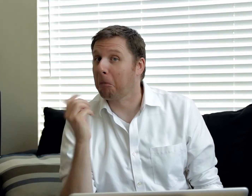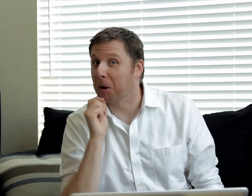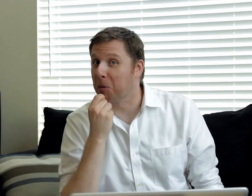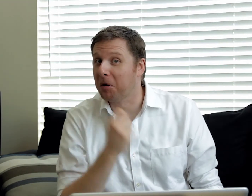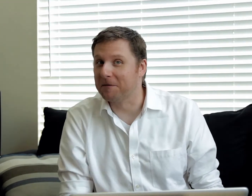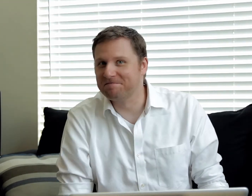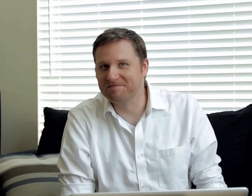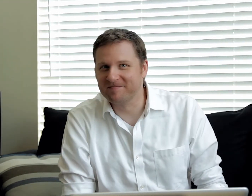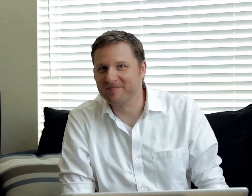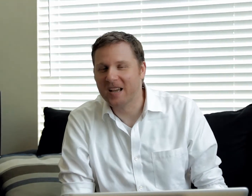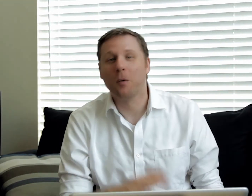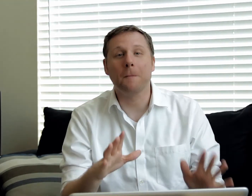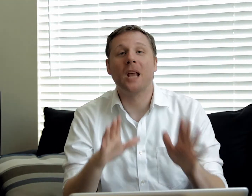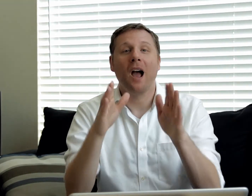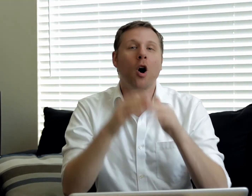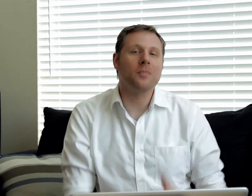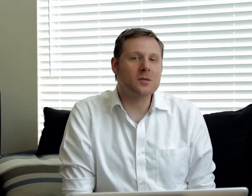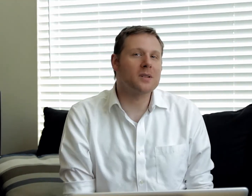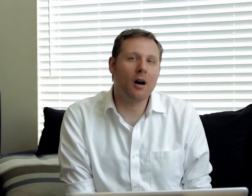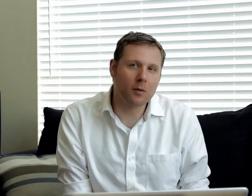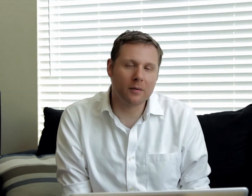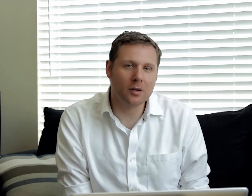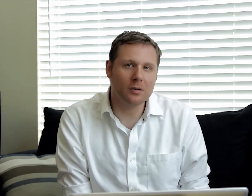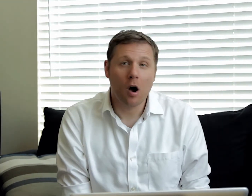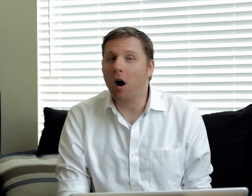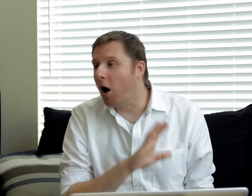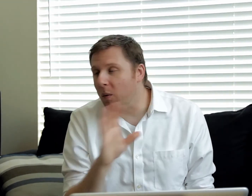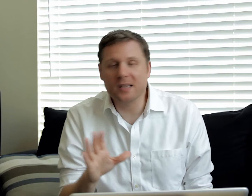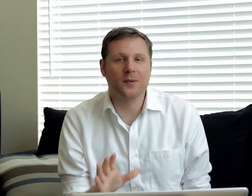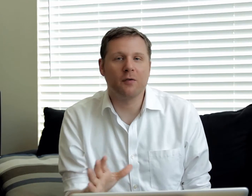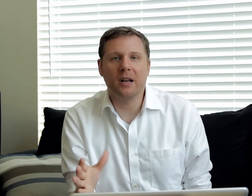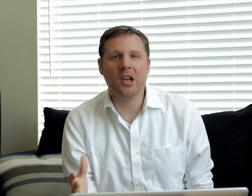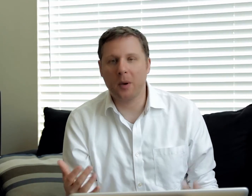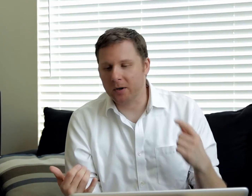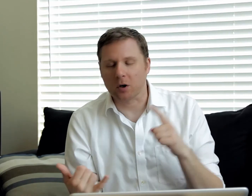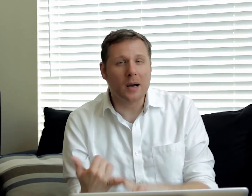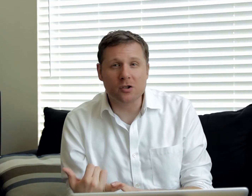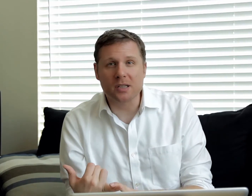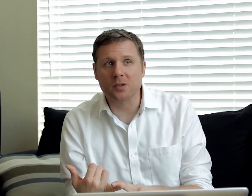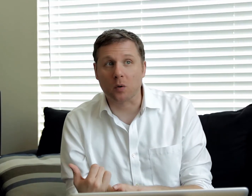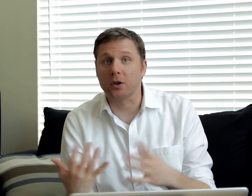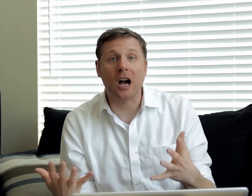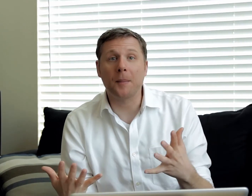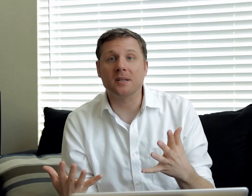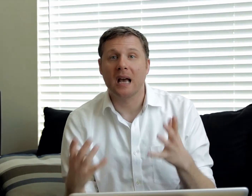Pretty cool, huh? Well, I hope this was a helpful review. Always feel free to email me your questions or your comments